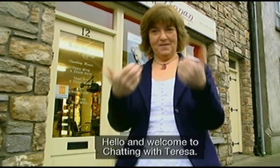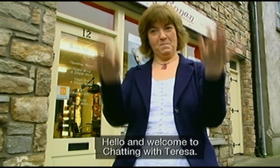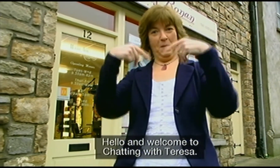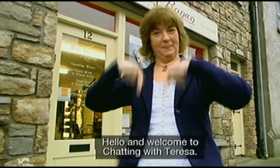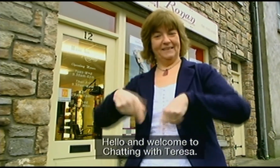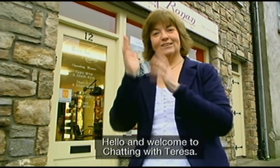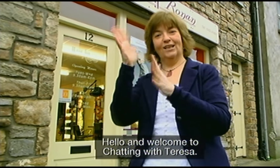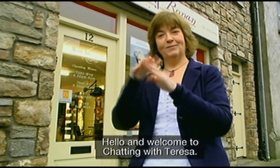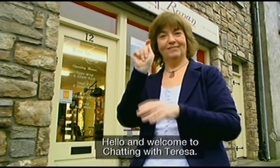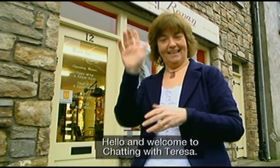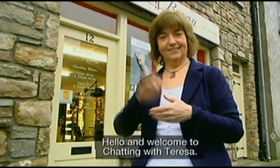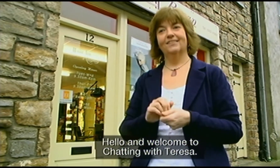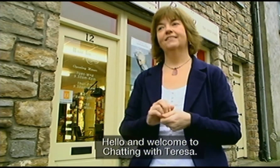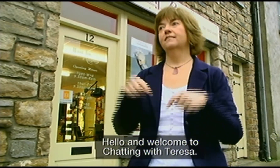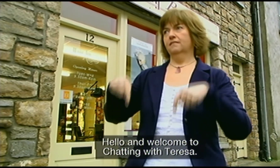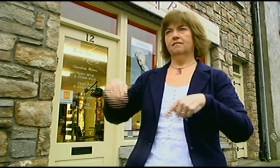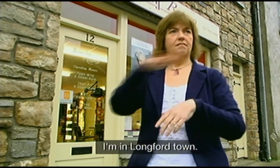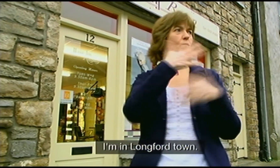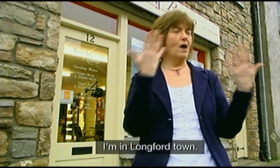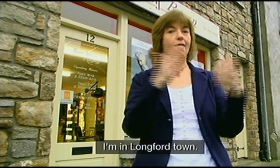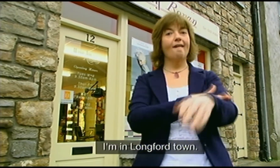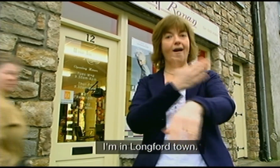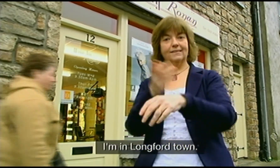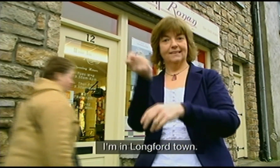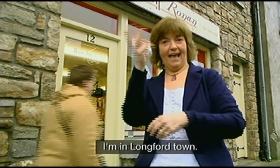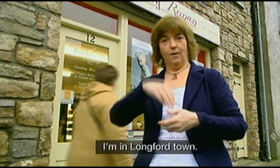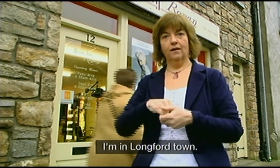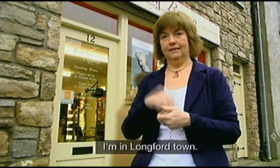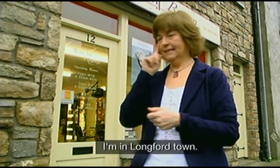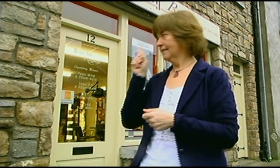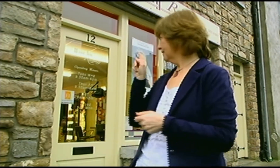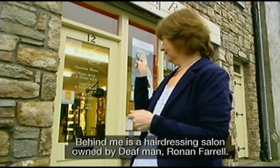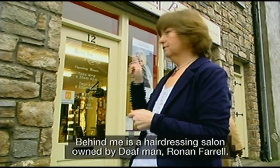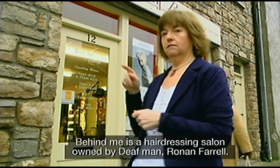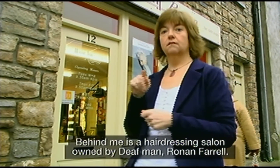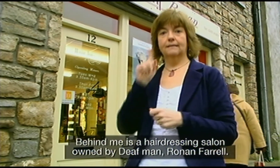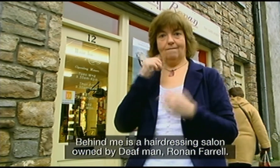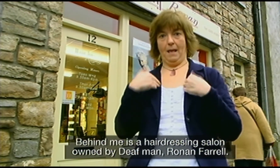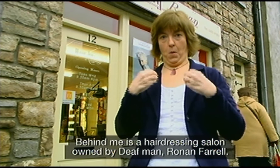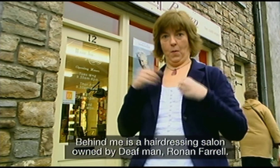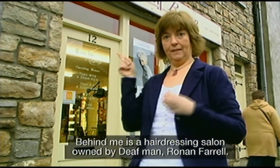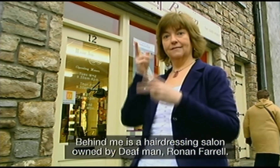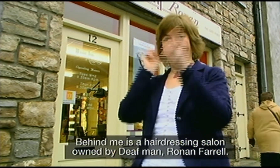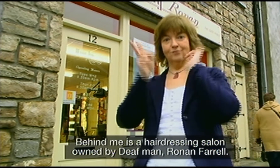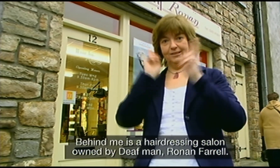Hello and welcome to Chatting with Teresa. I'm in Longford Town. Behind me is a hairdressing salon owned by deaf